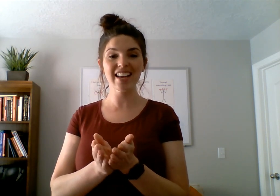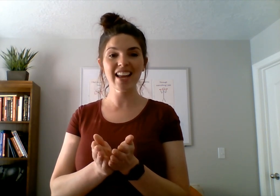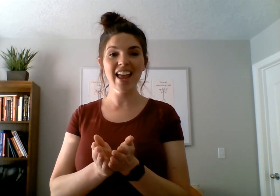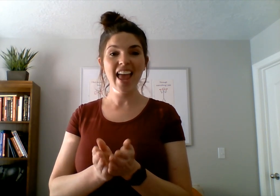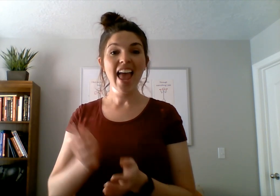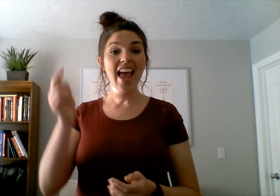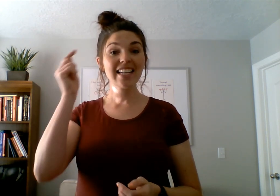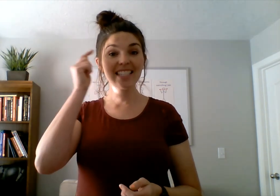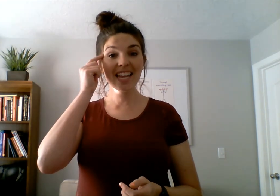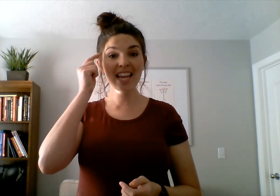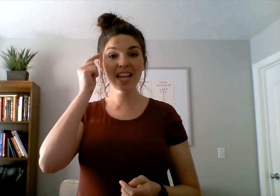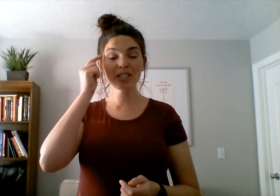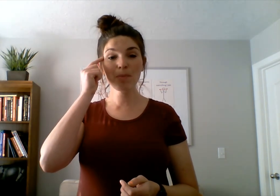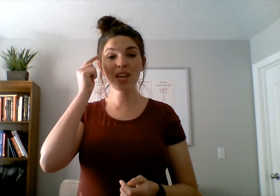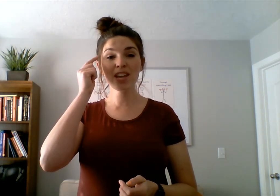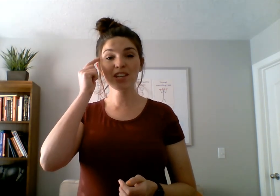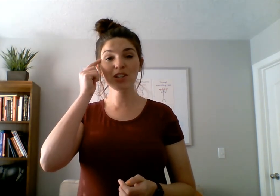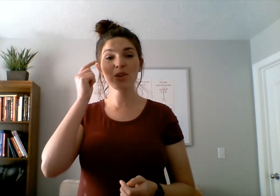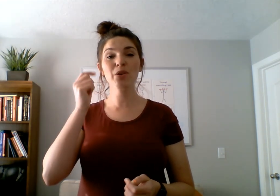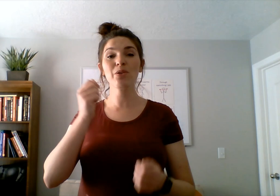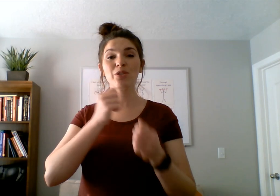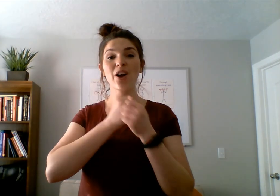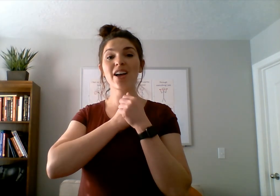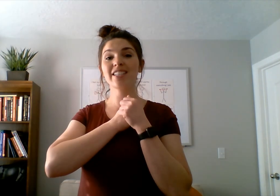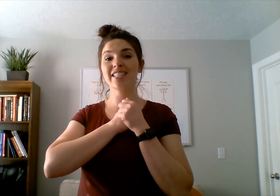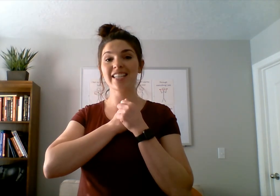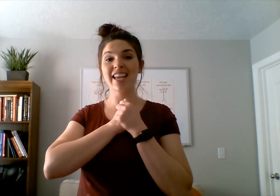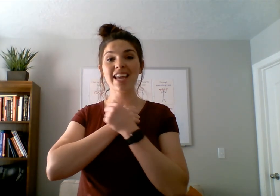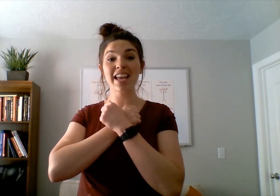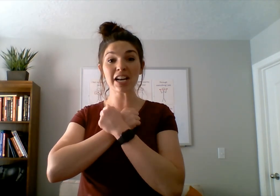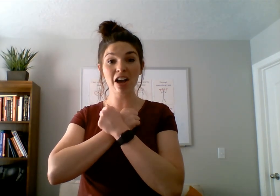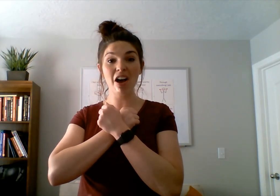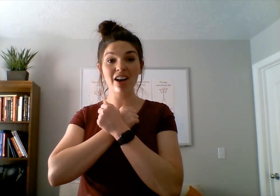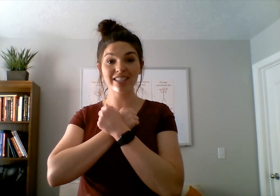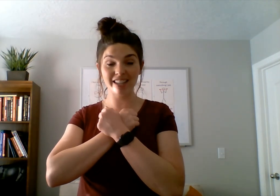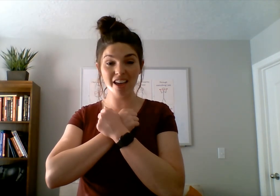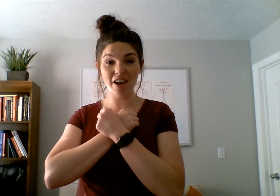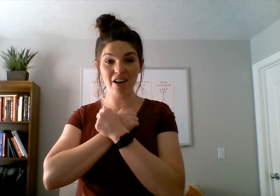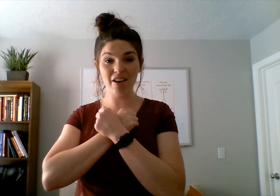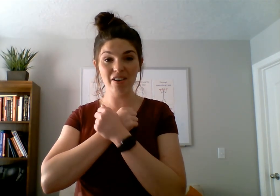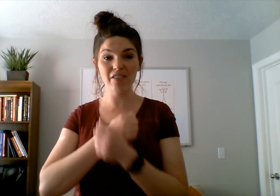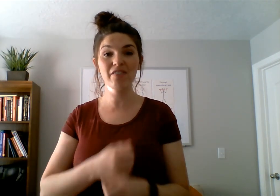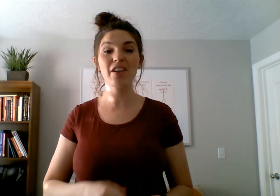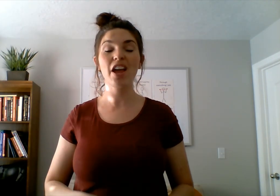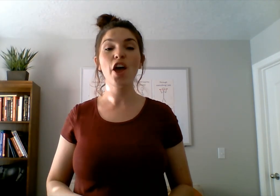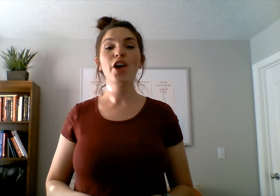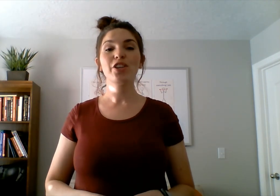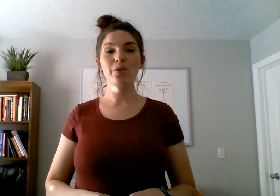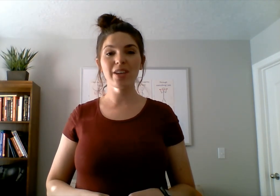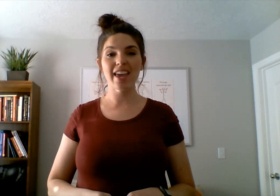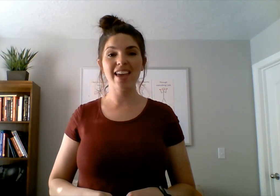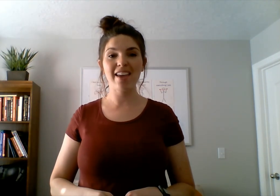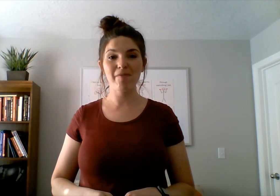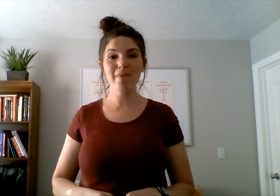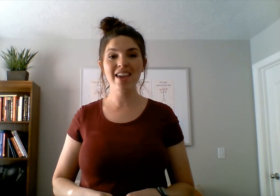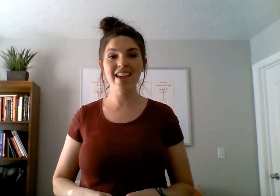and teach me to trust in God's love. You give me